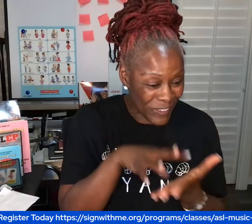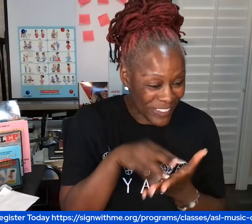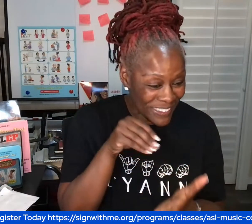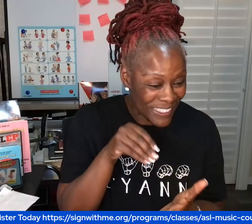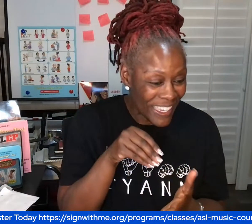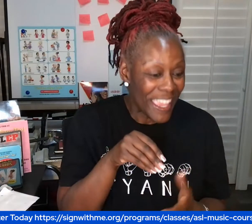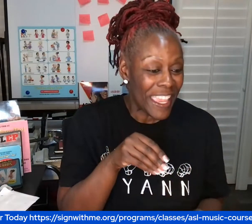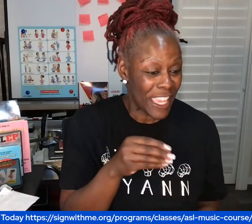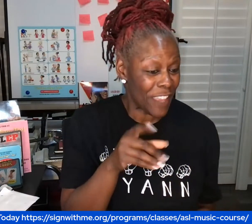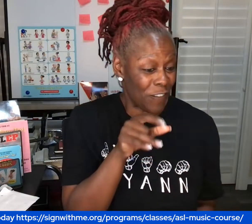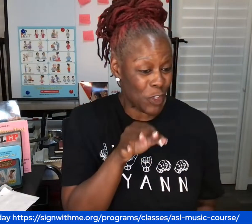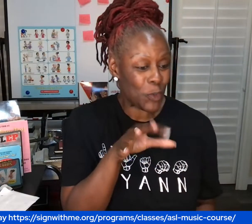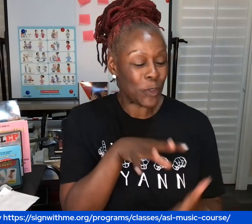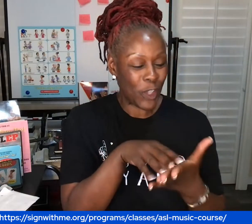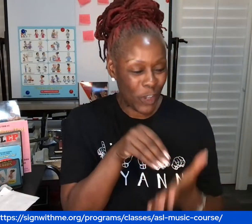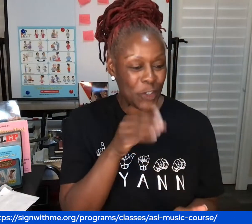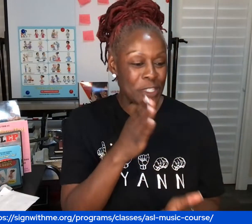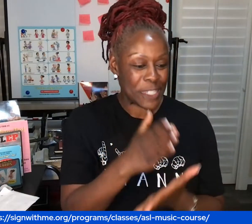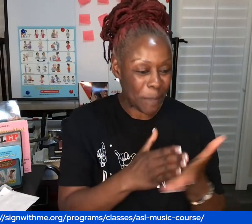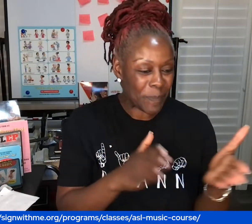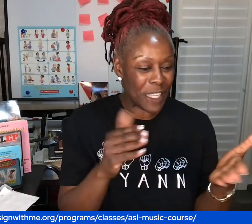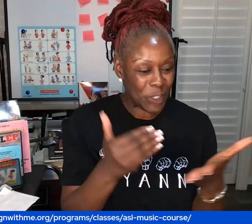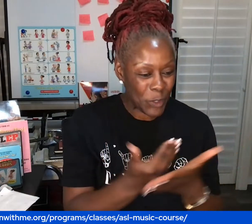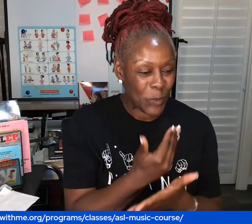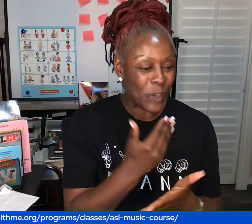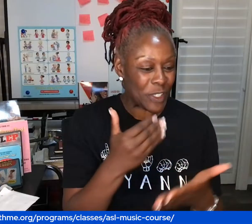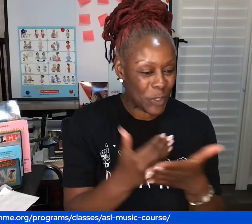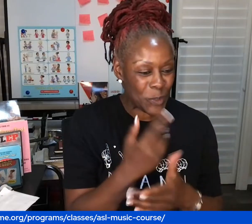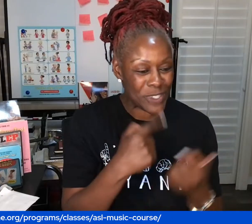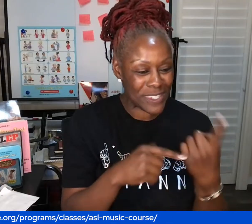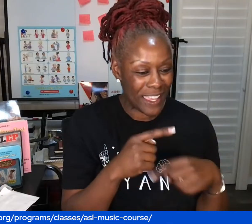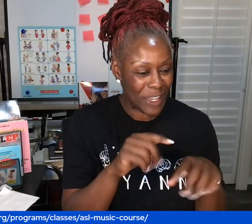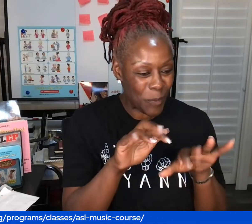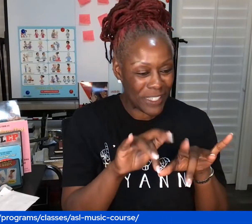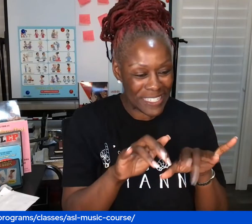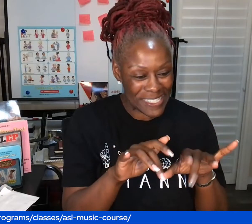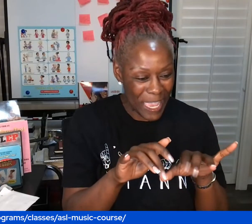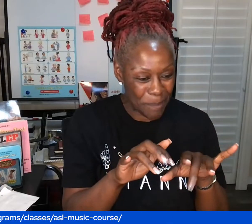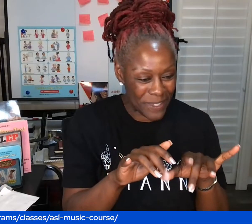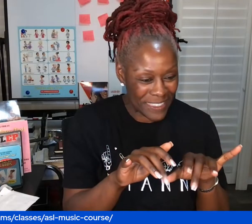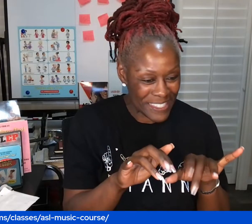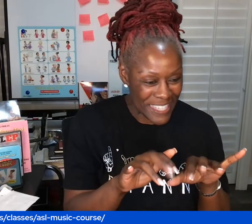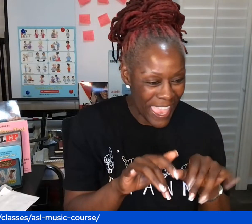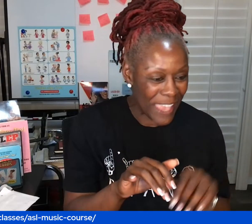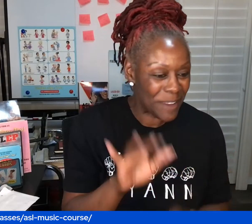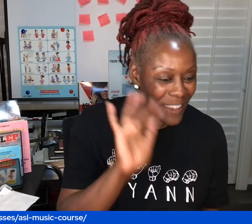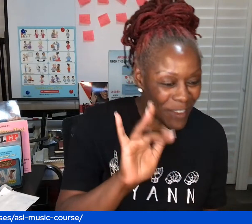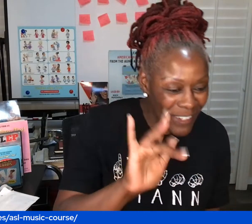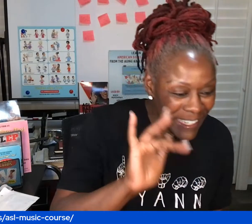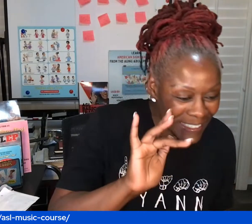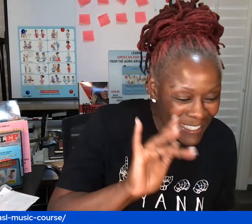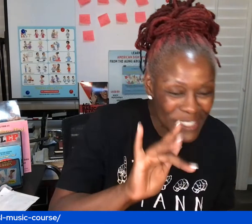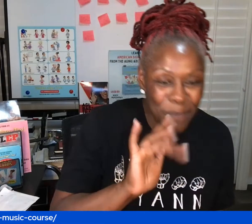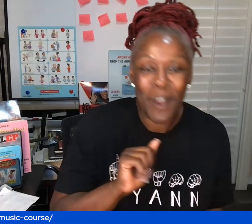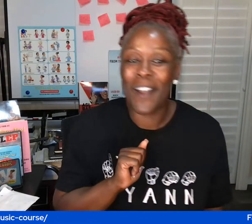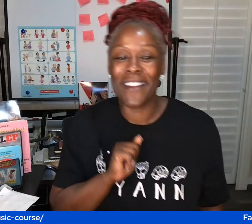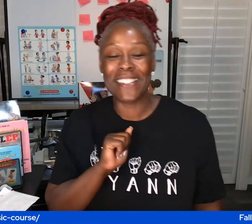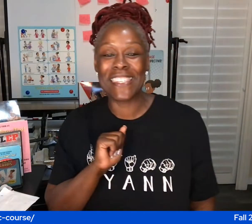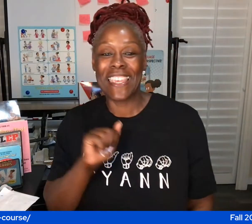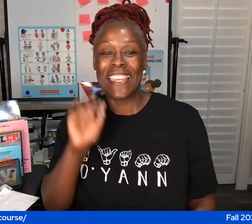learned? If you learned something new, a new sign, I want you to type it in the chat. Go ahead and hit some hearts.